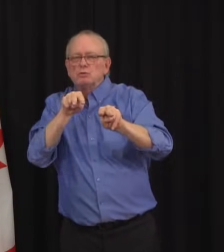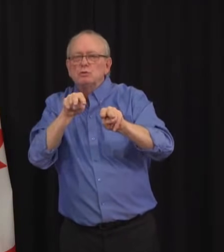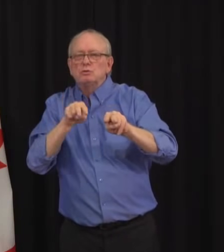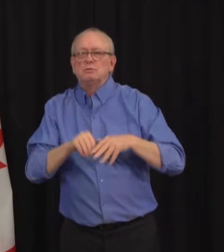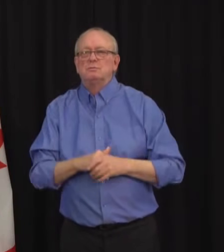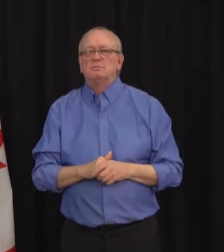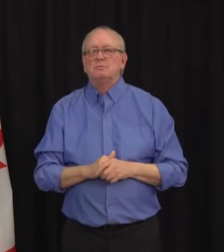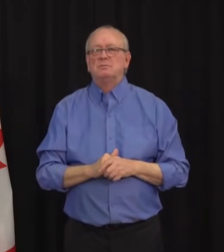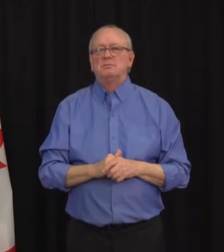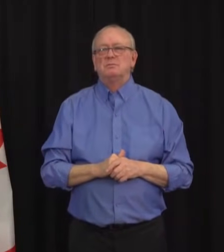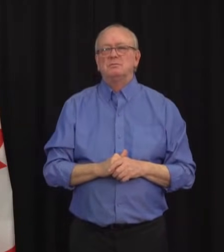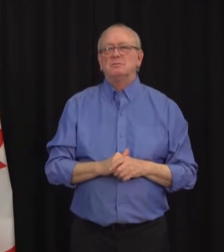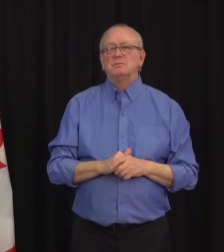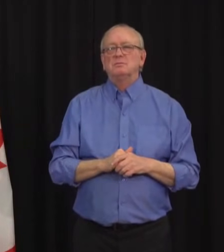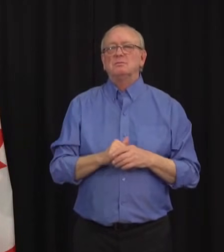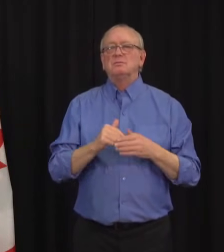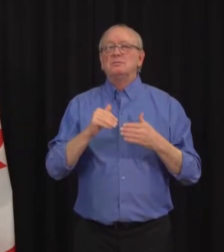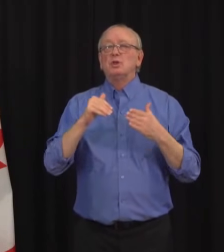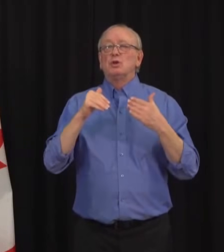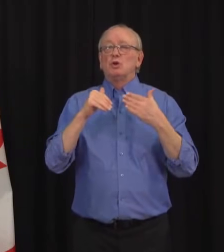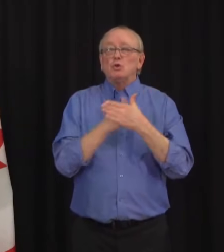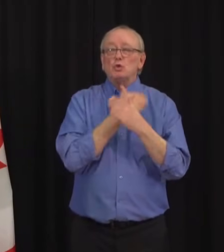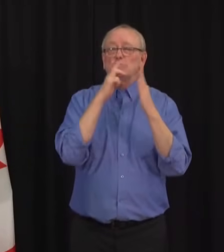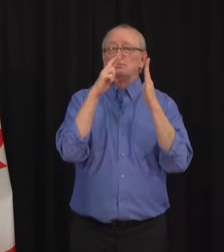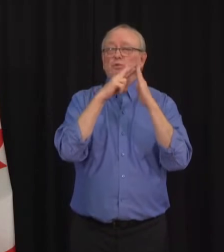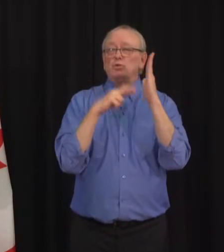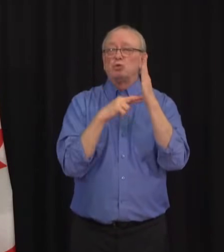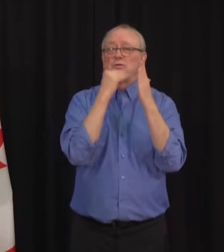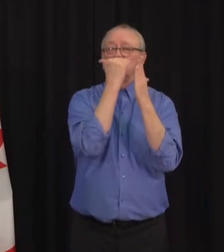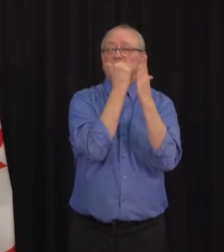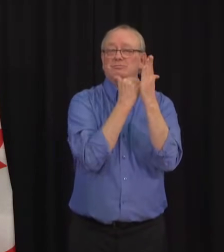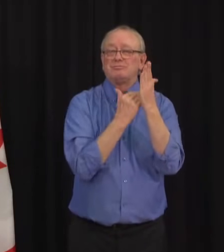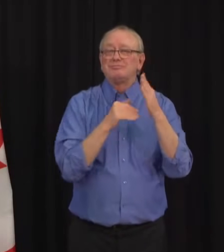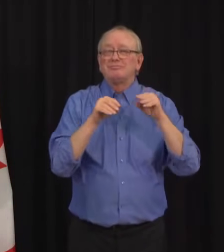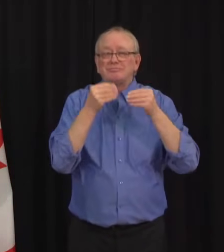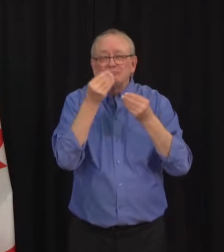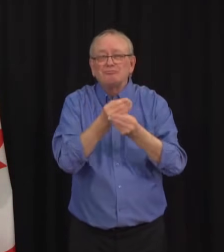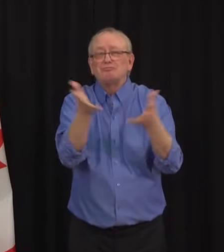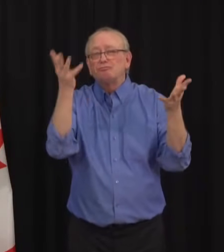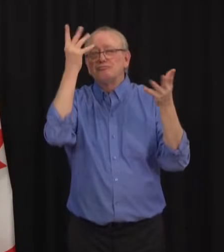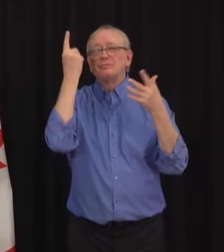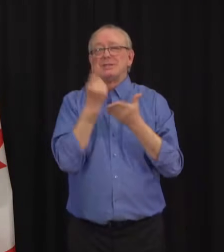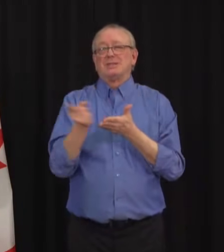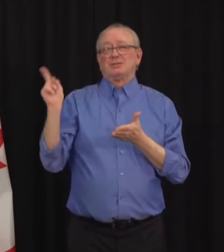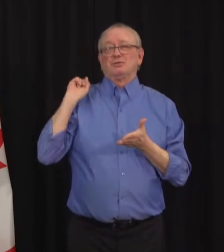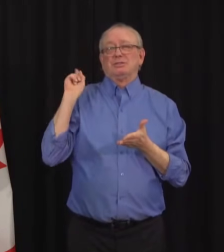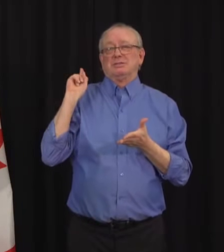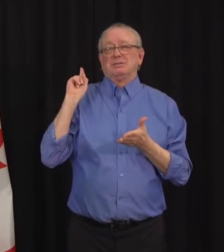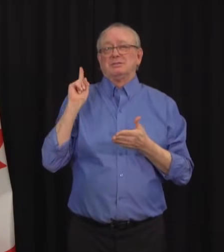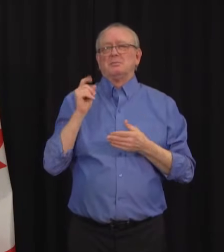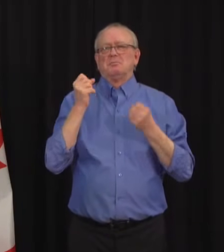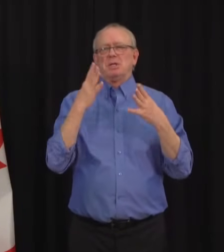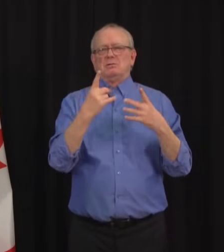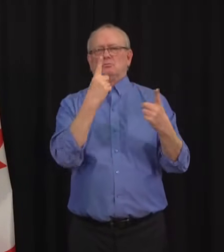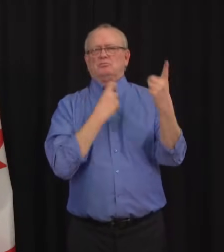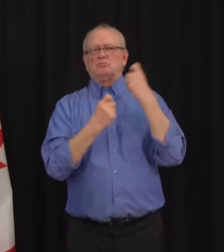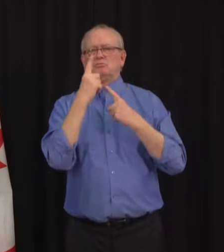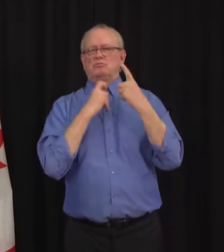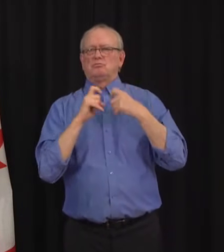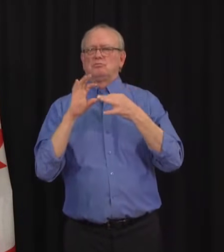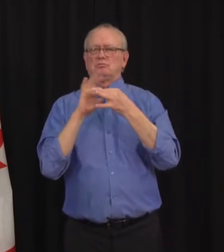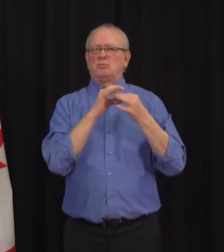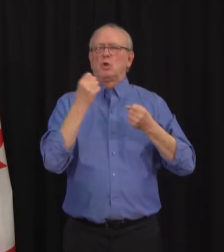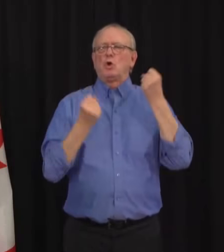the themes is about carpooling. To clarify, the guidance about carpooling remains the same.